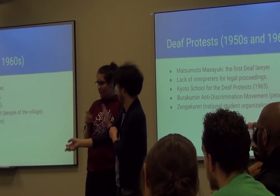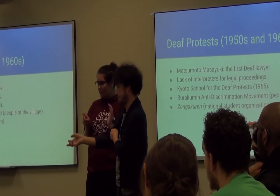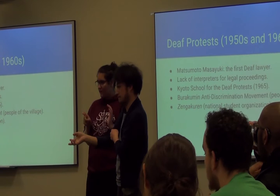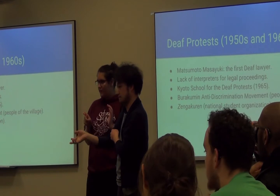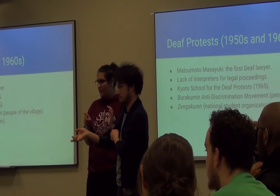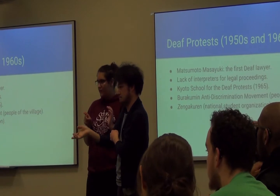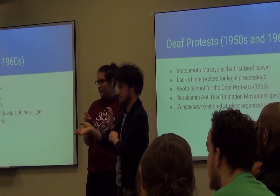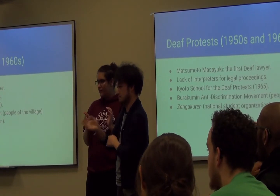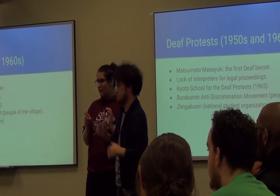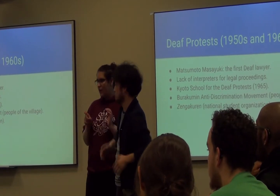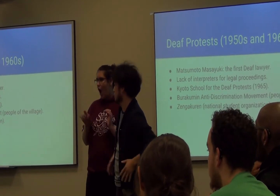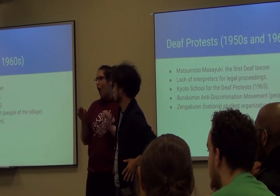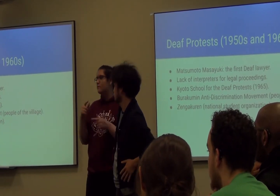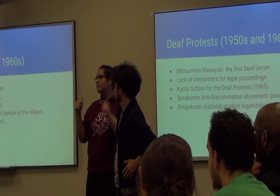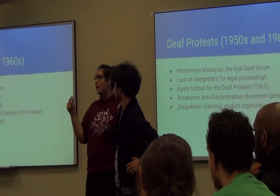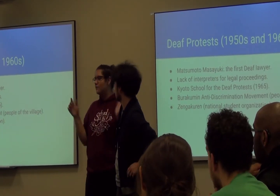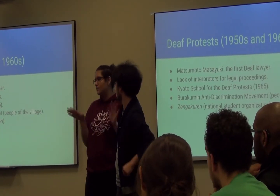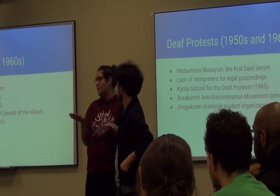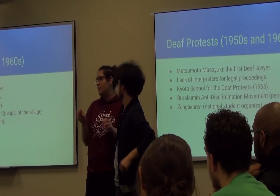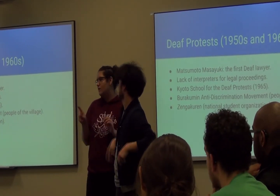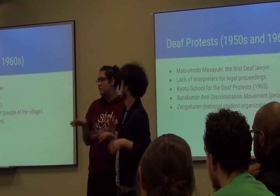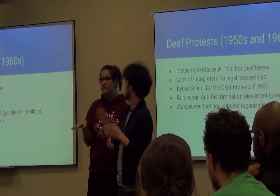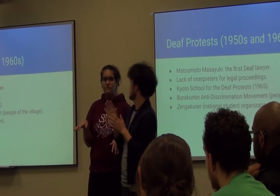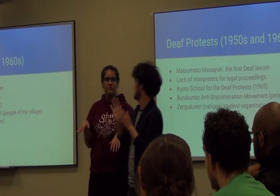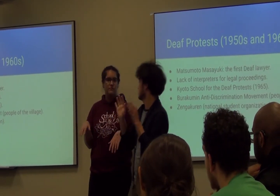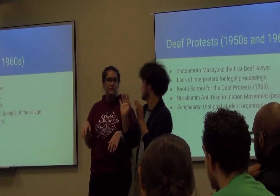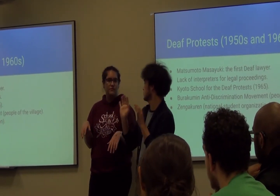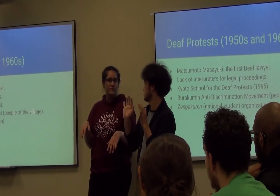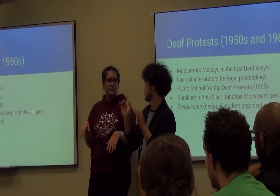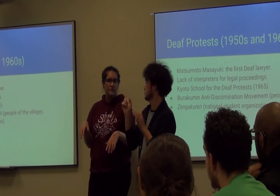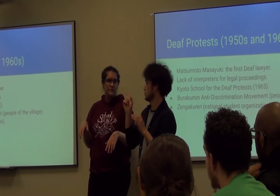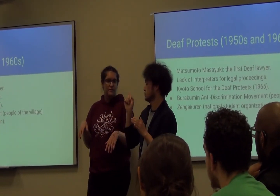The American deaf community? Or the world, international deaf community, I guess.